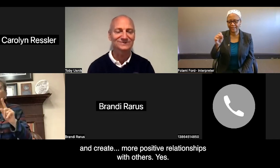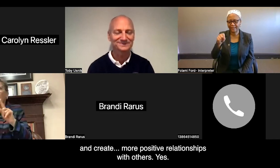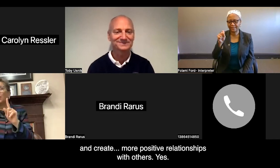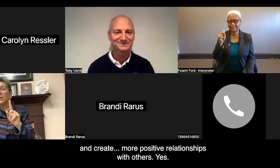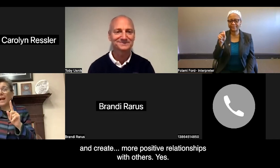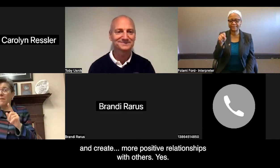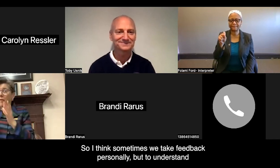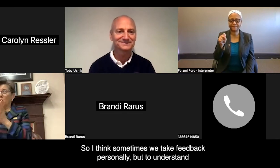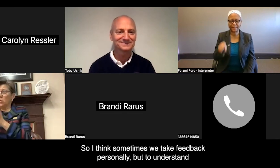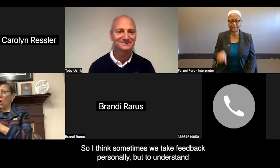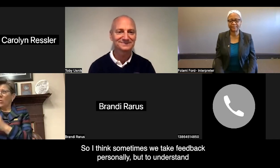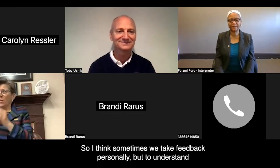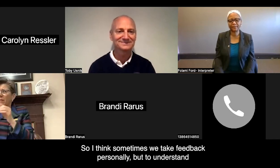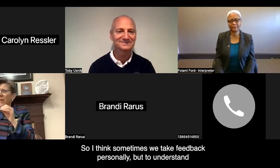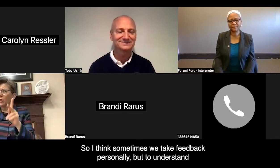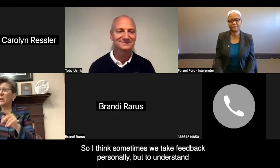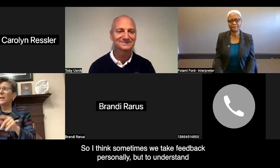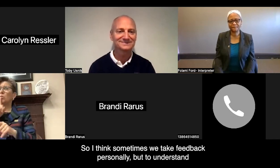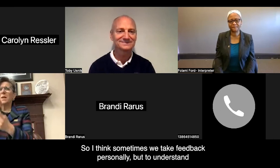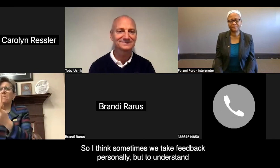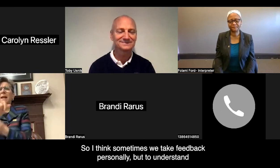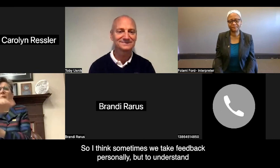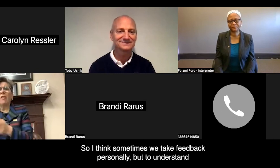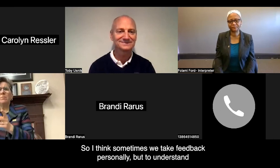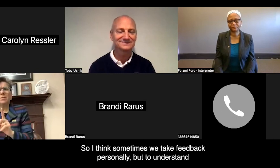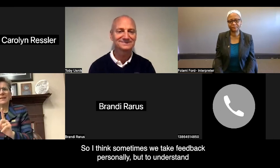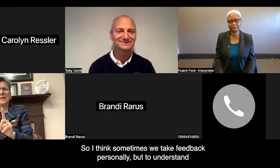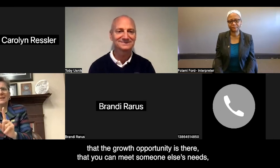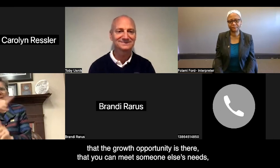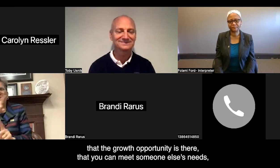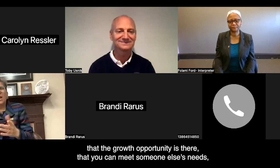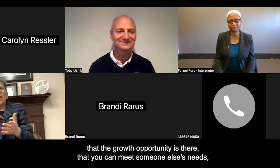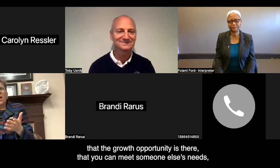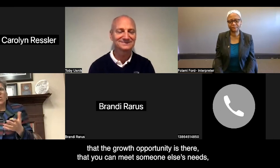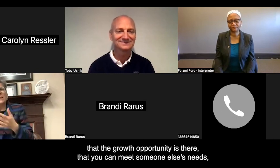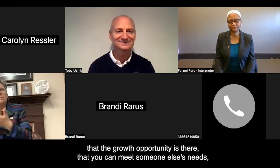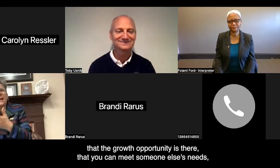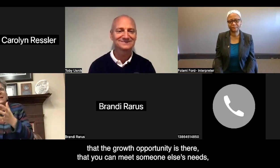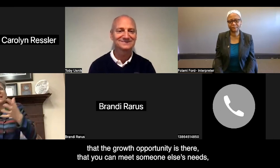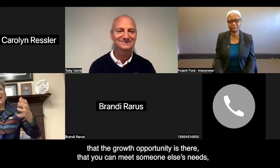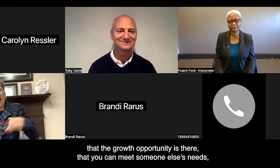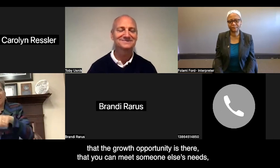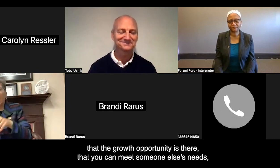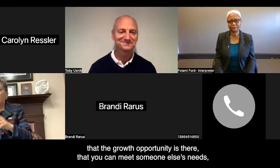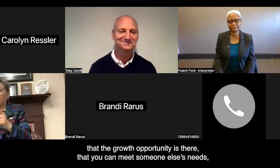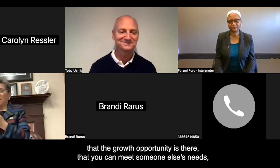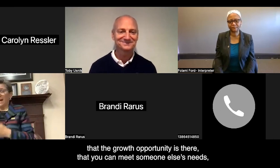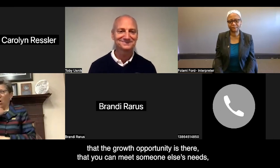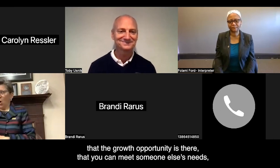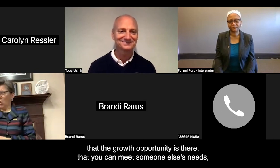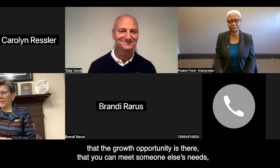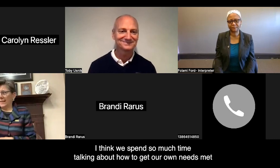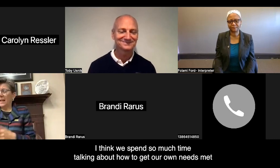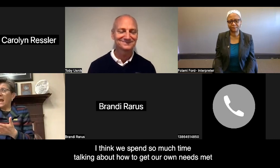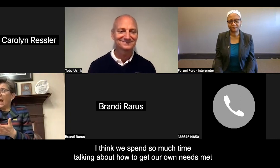think sometimes we take feedback personally, but to understand that the growth opportunity is there, that you can meet someone else's needs. I think we spend